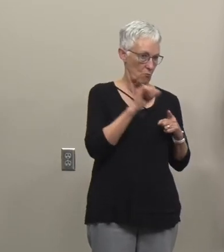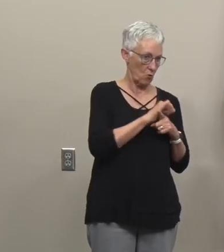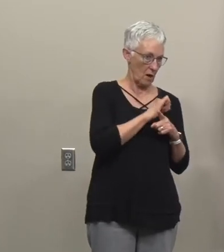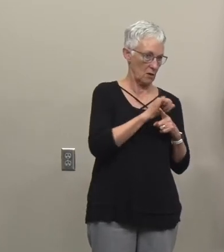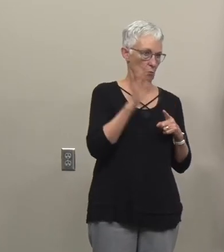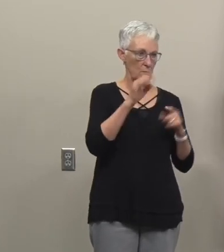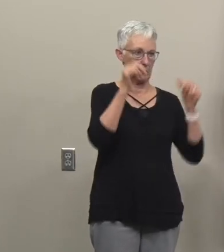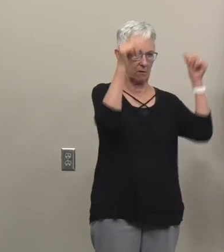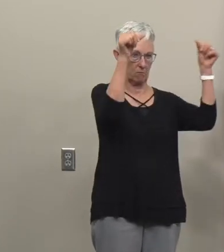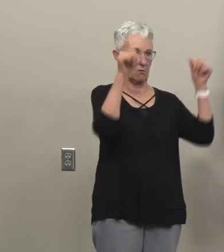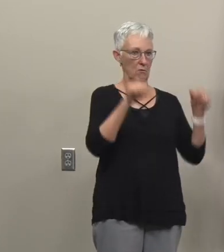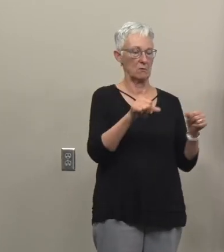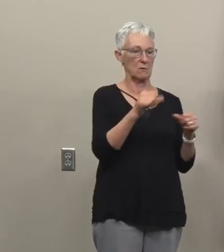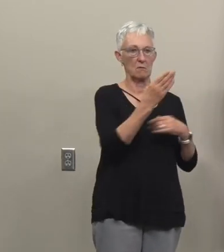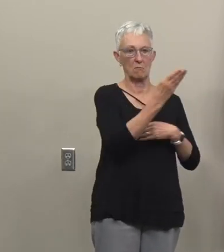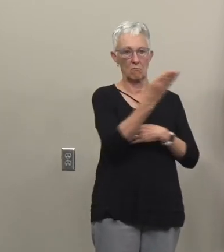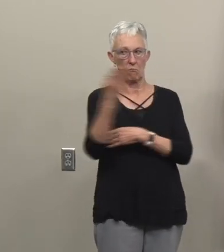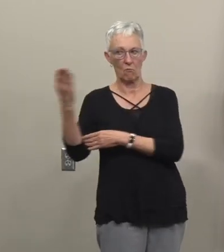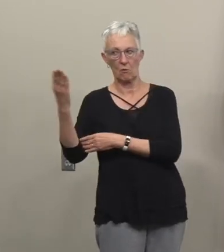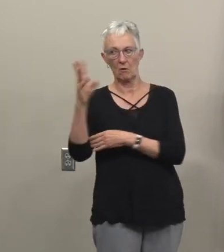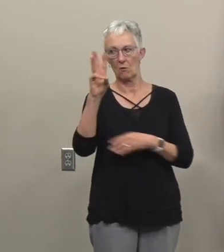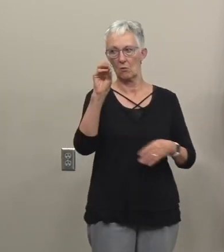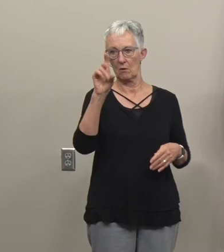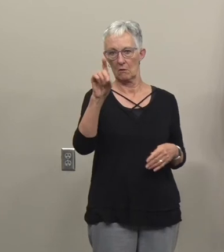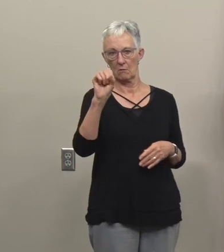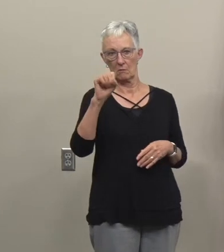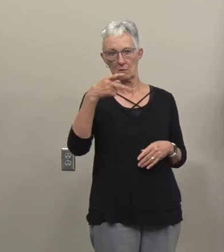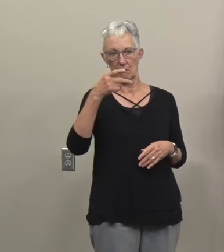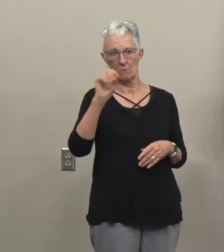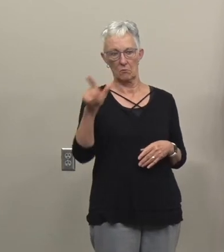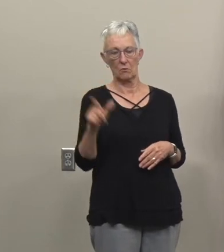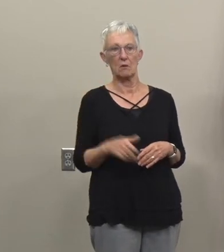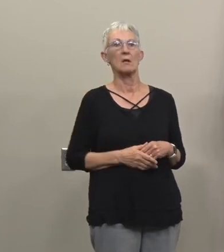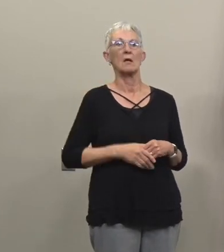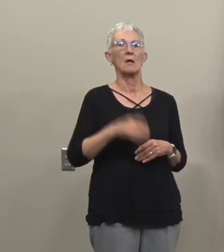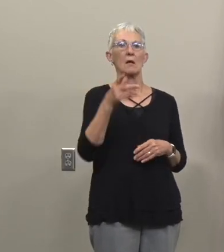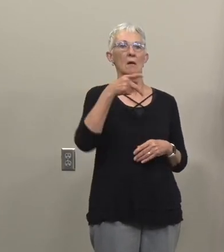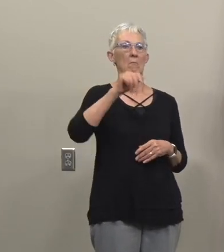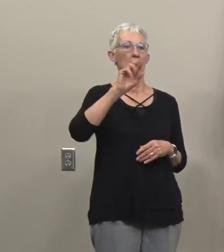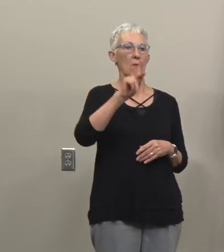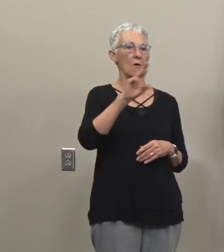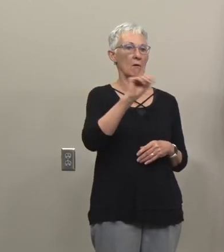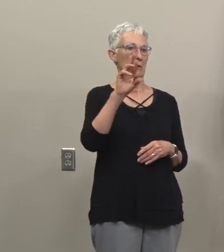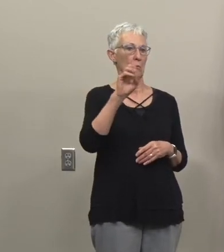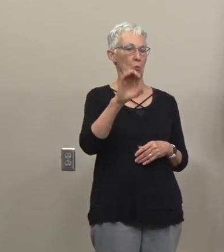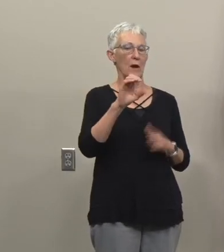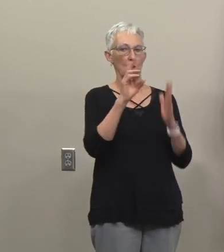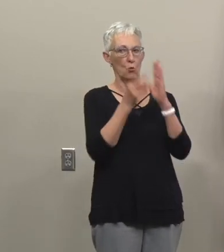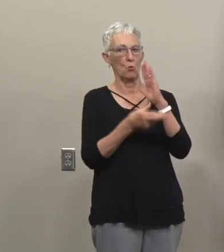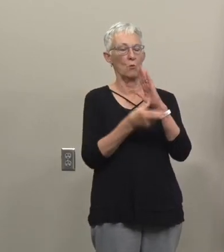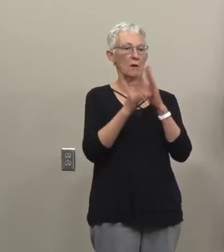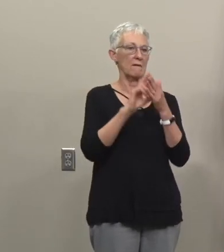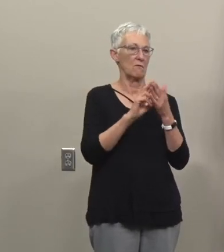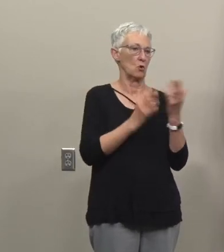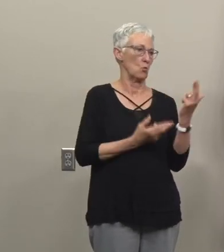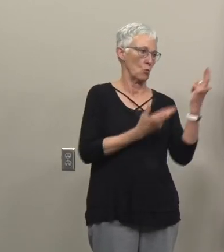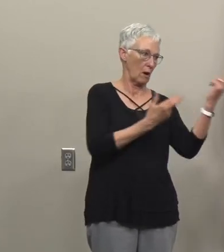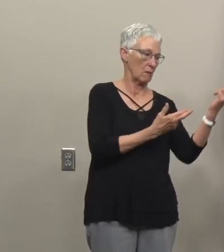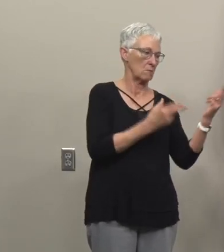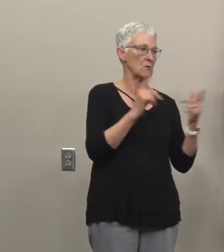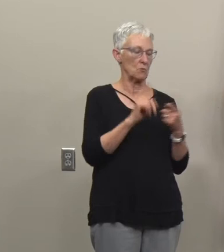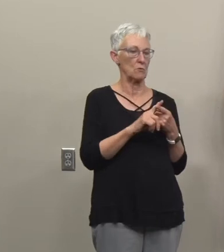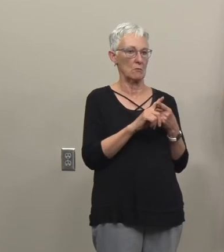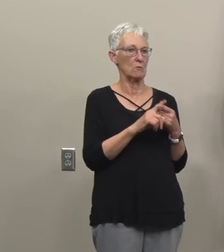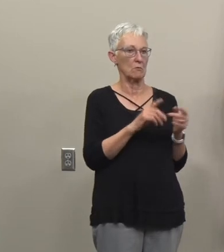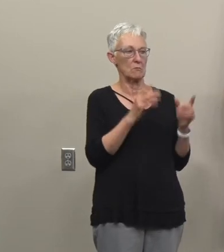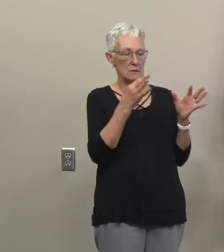posted in the mornings at Woods Pool. Parks and Recreation are reviewing USA Swimming and Diving recommendations to incorporate them into local